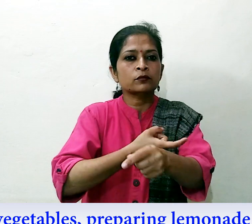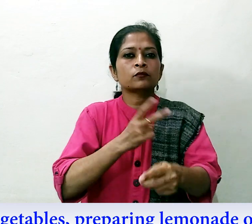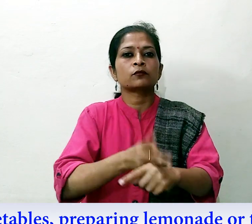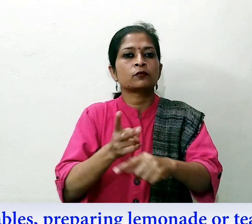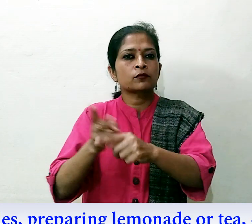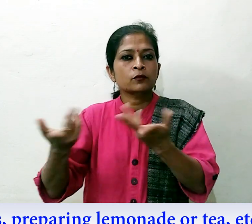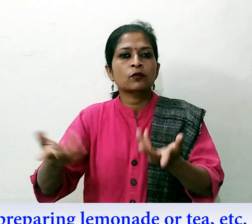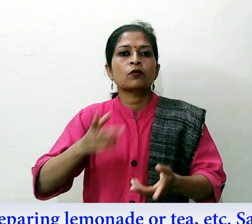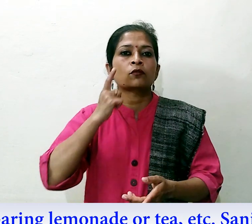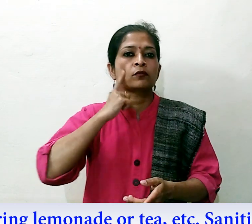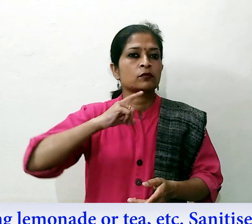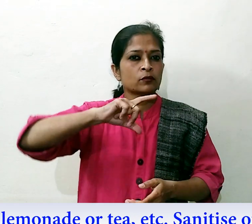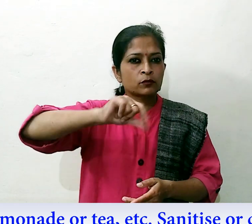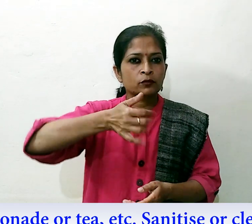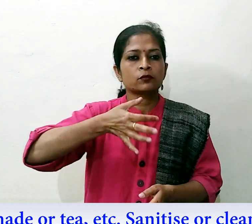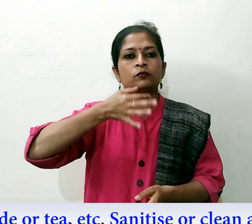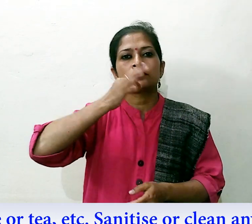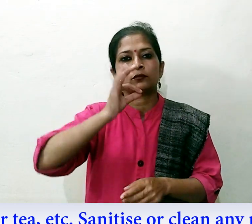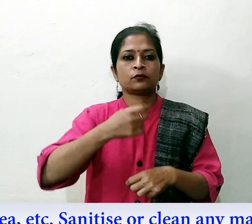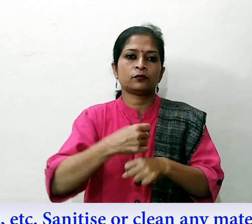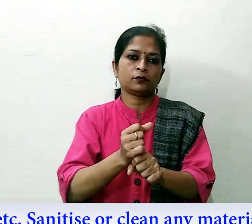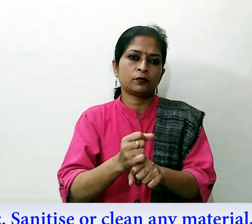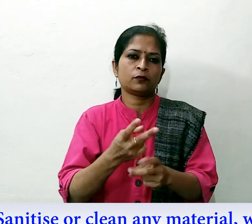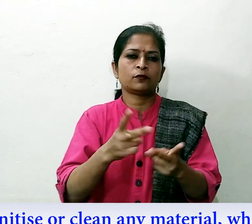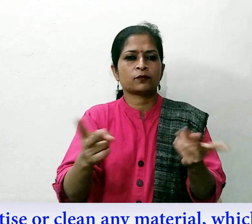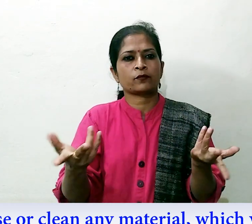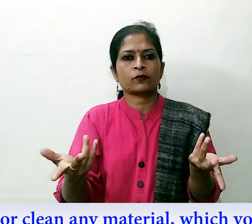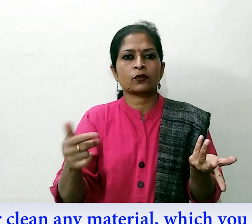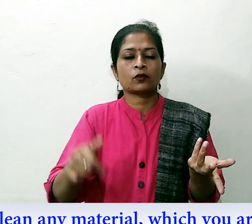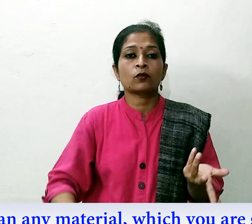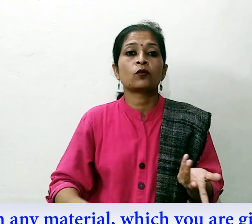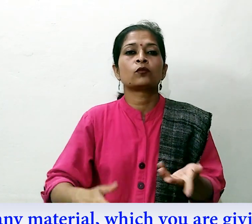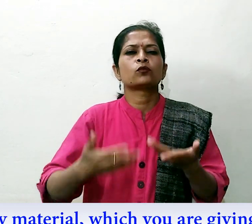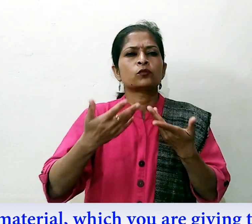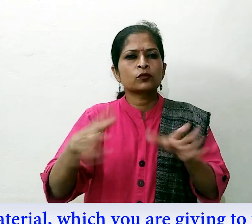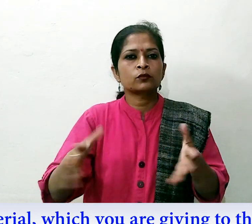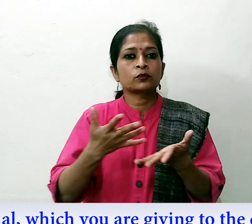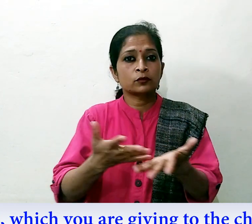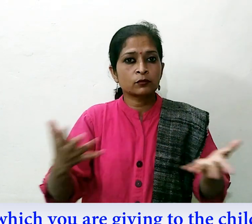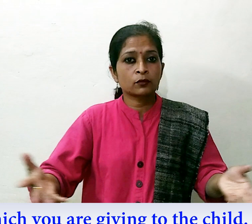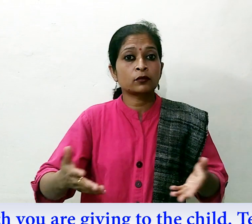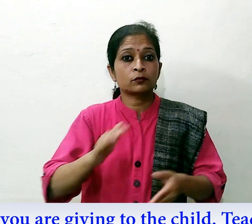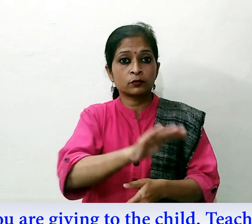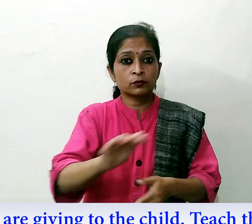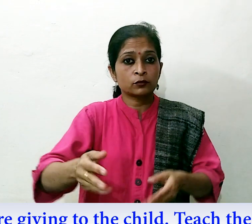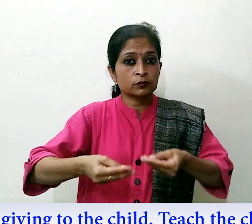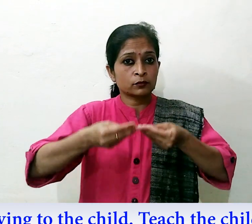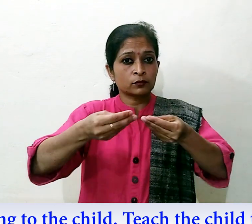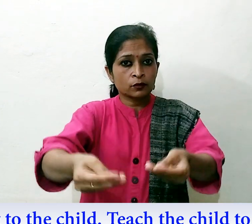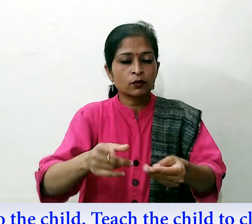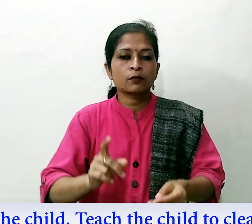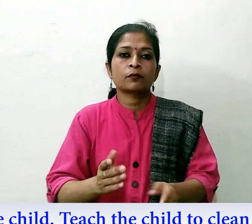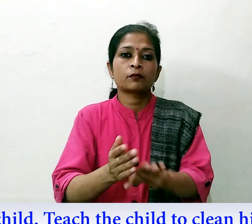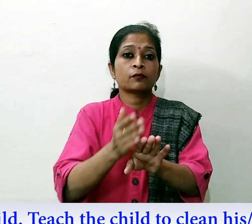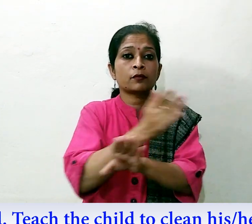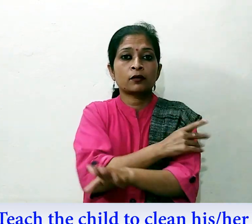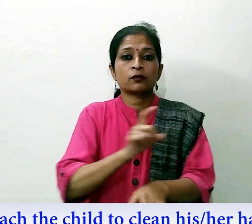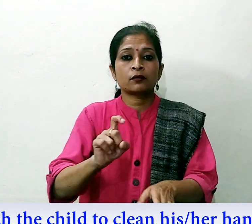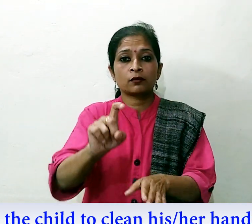preparing lemonade or tea, etc. Sanitize or clean any material which you are giving to the child. Teach the child